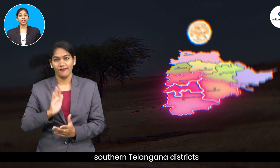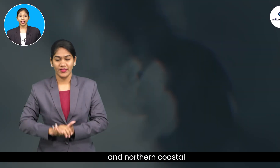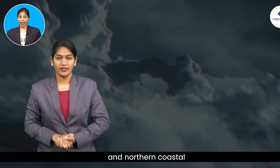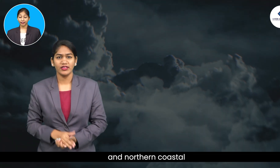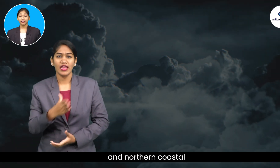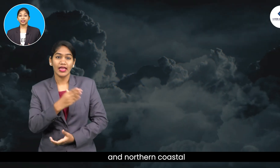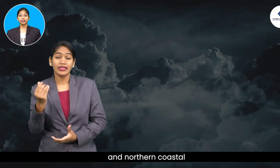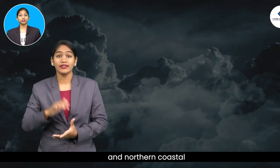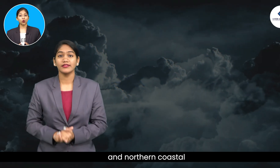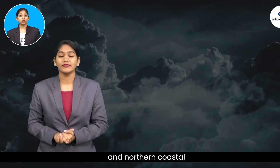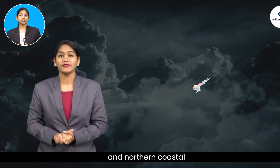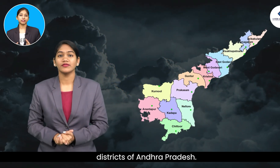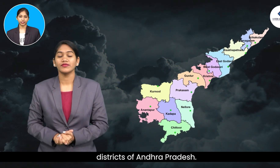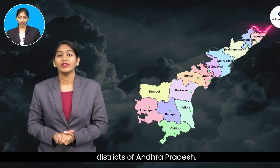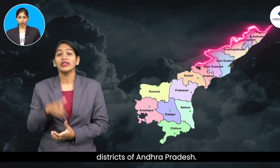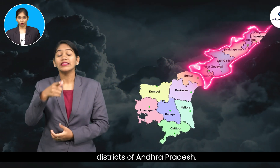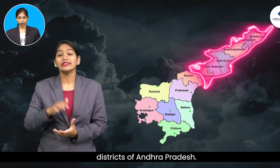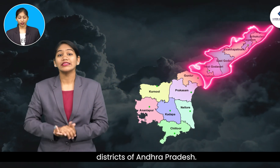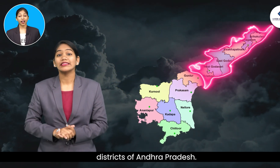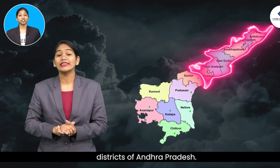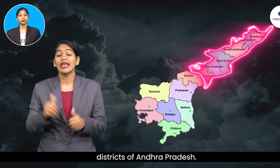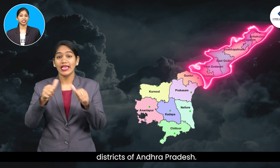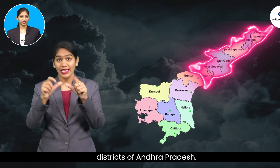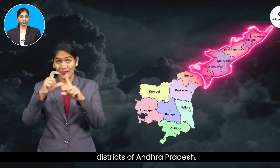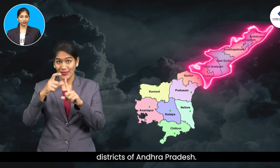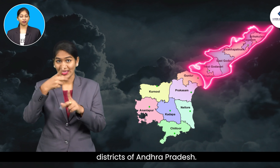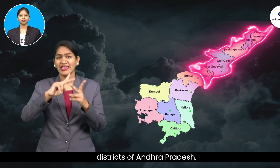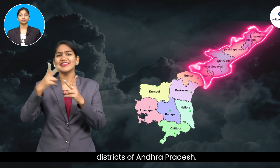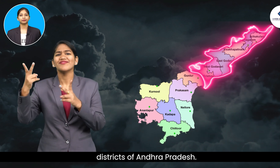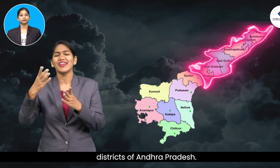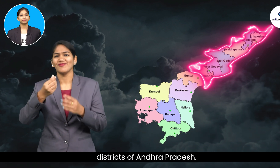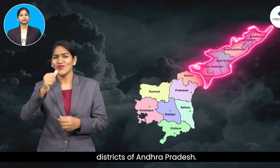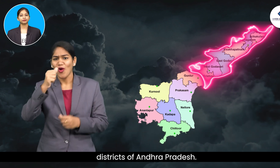And northern coastal Districts of Andhra Pradesh